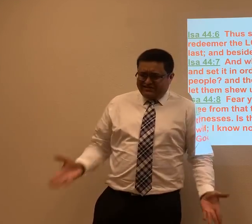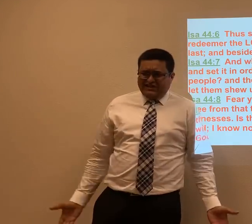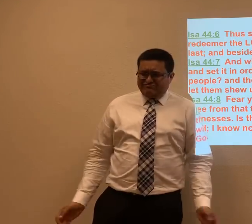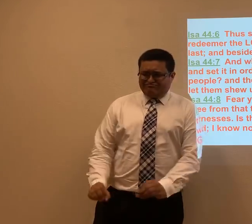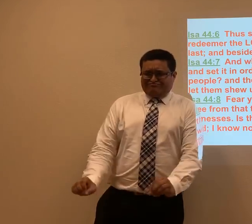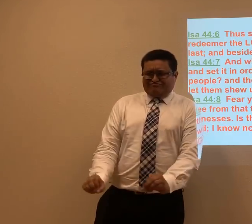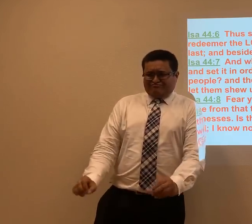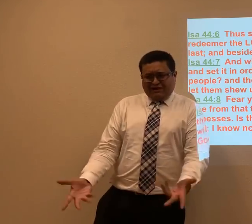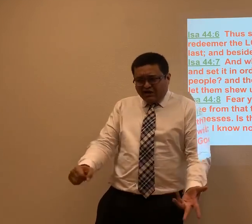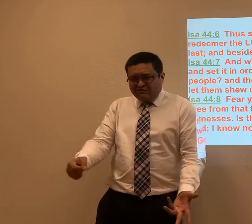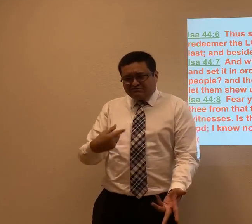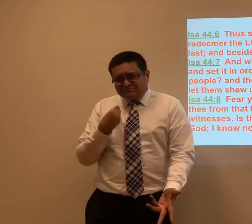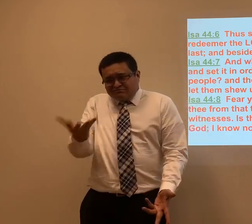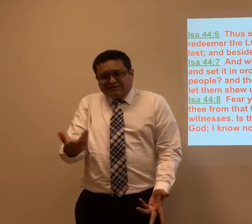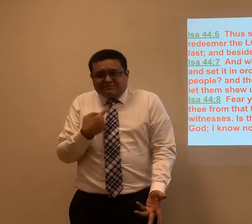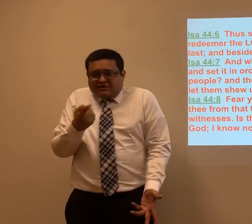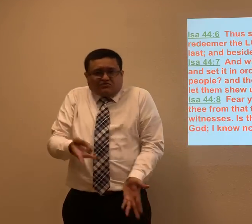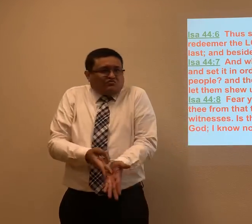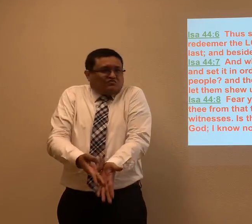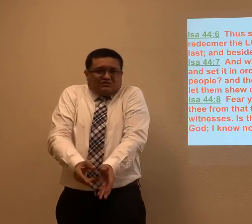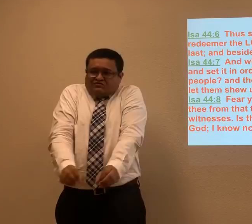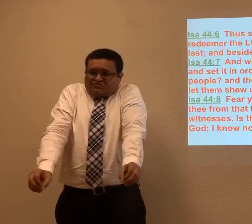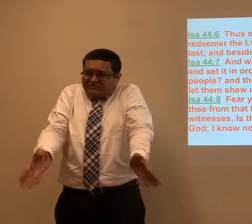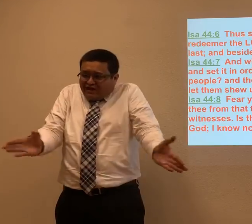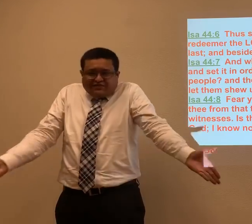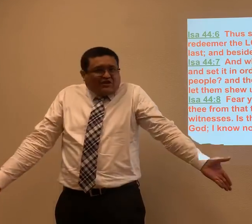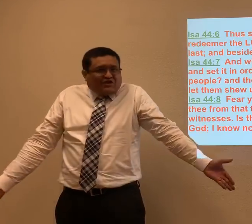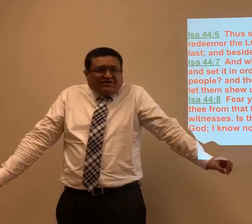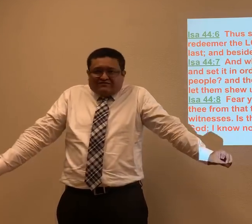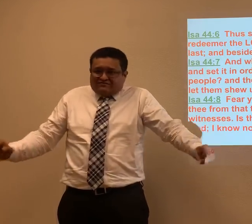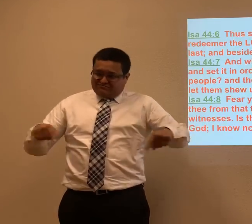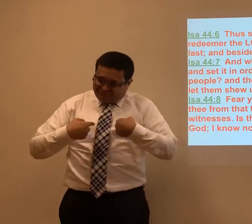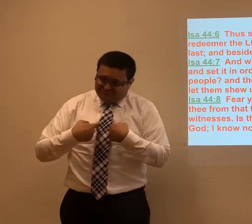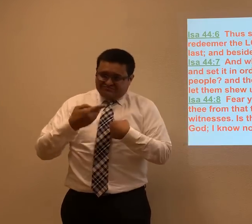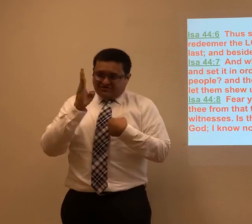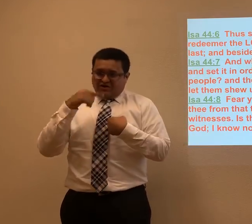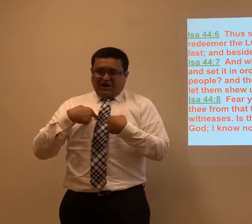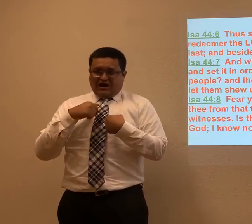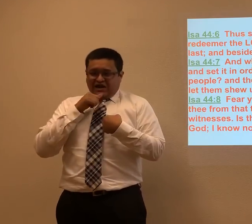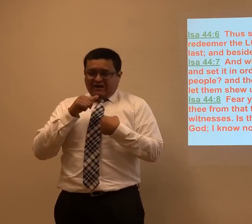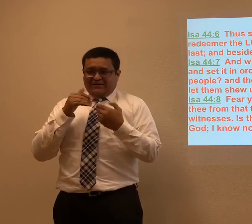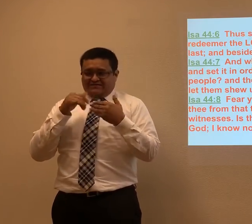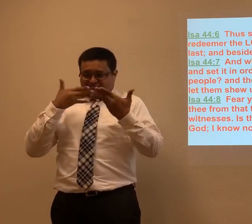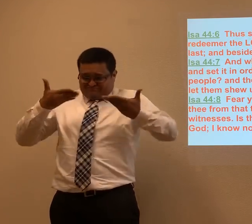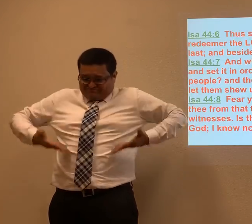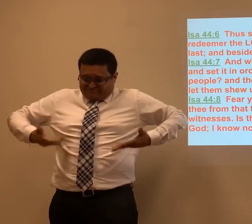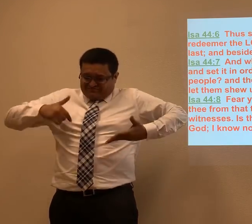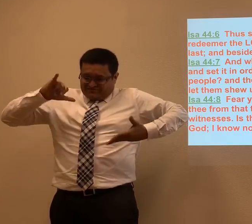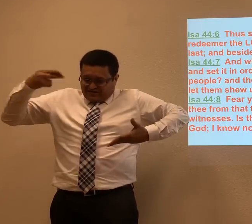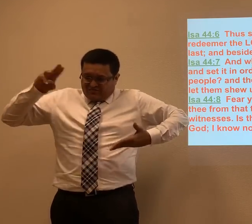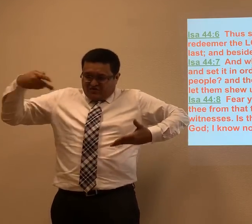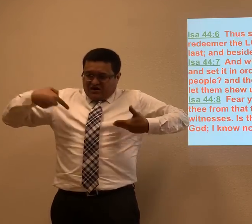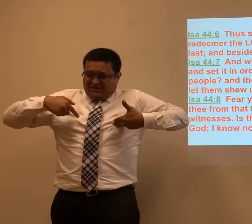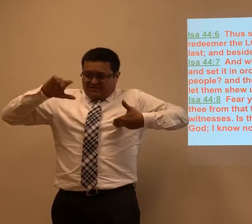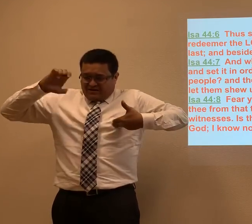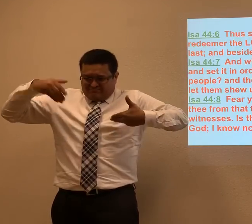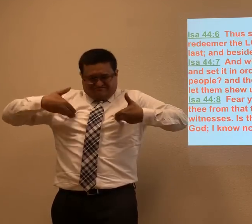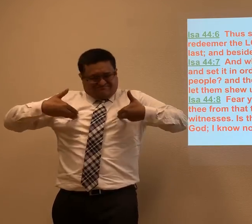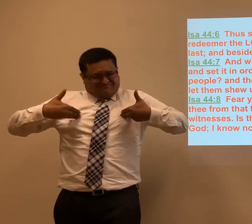But you can't, this is in the word of God. You can't deny this. I mean, he says,